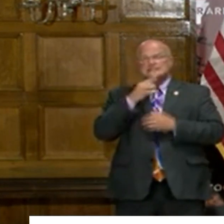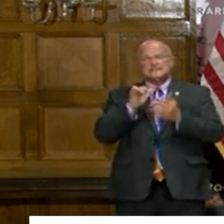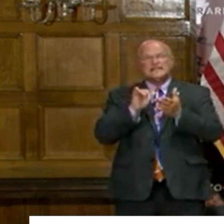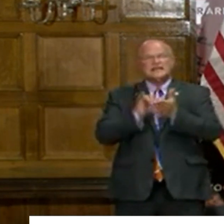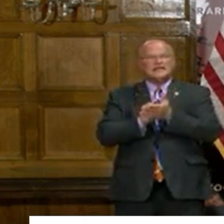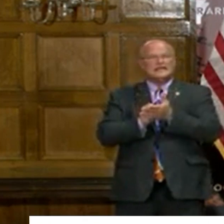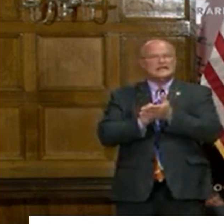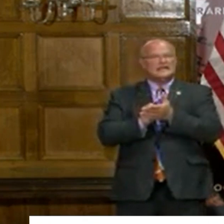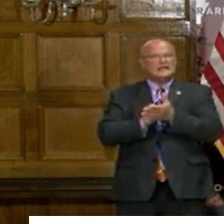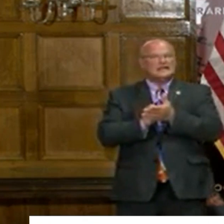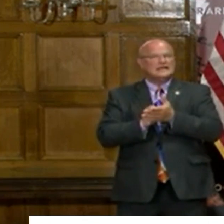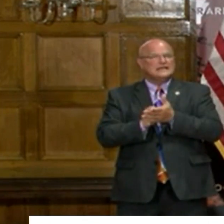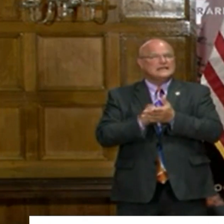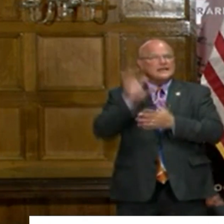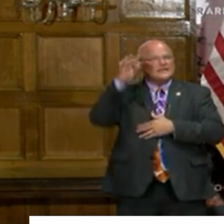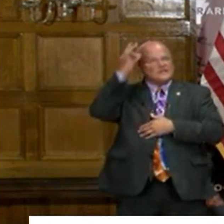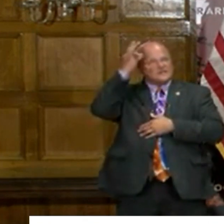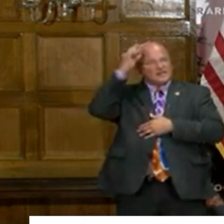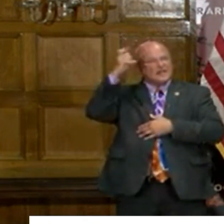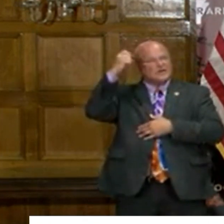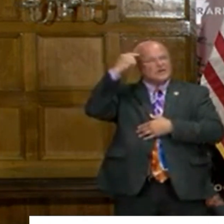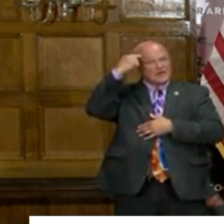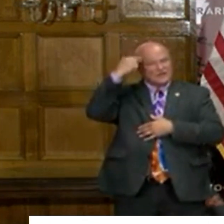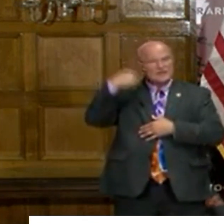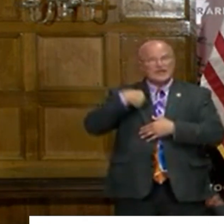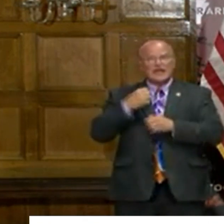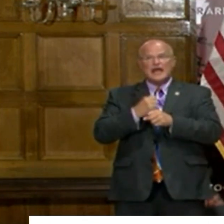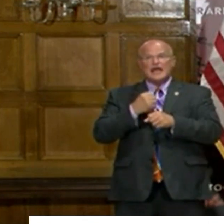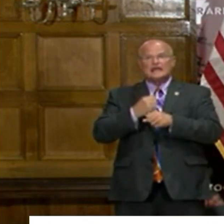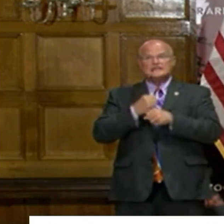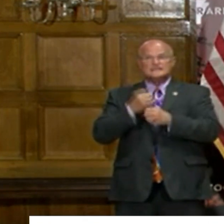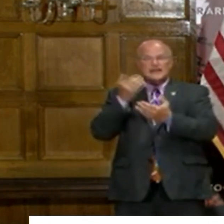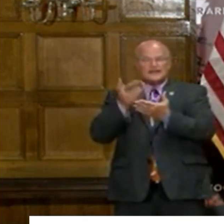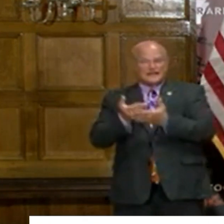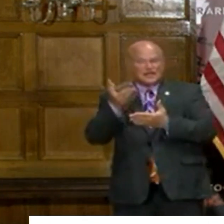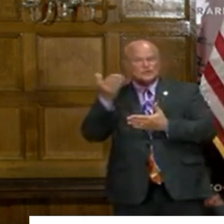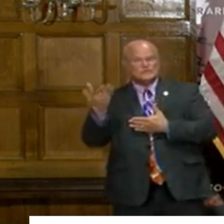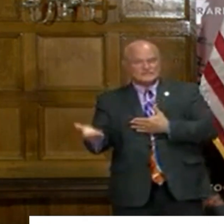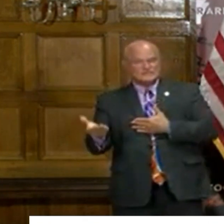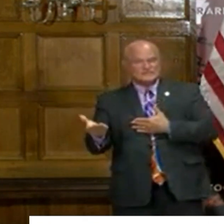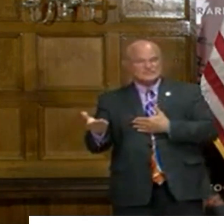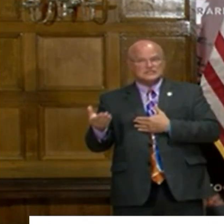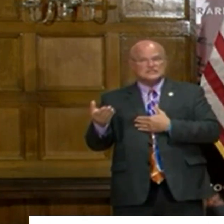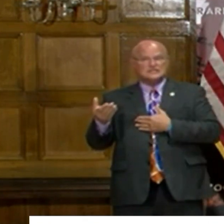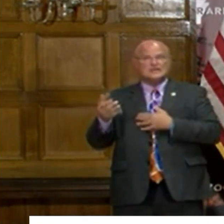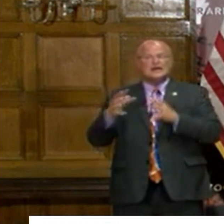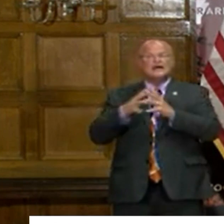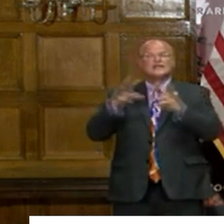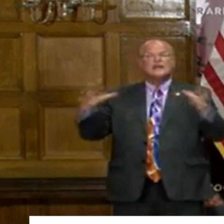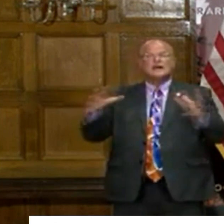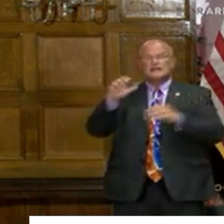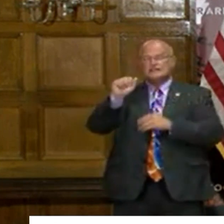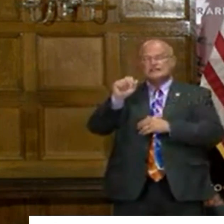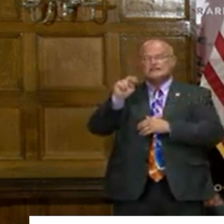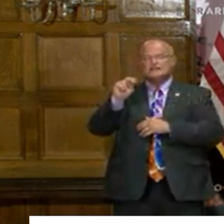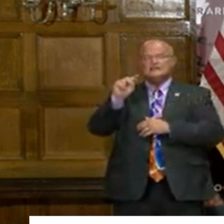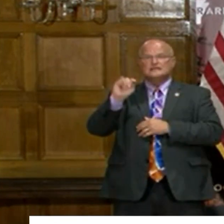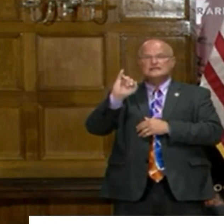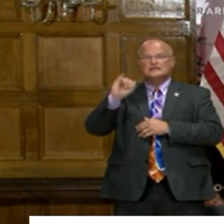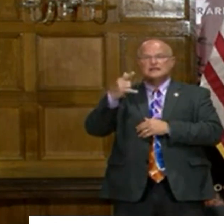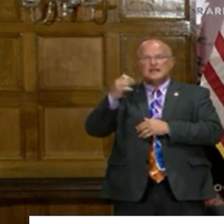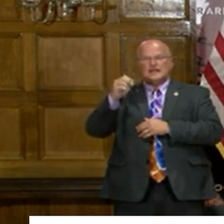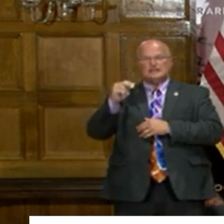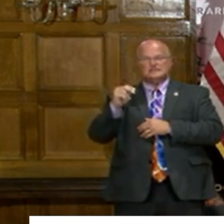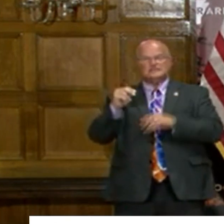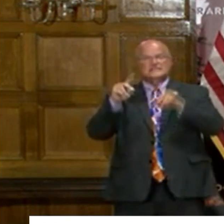that the federal government has made the acquisition of much of the antigen testing supplies